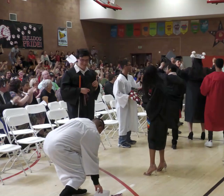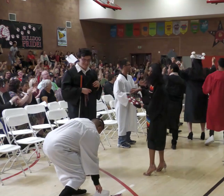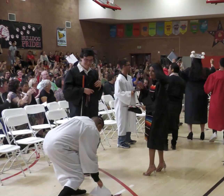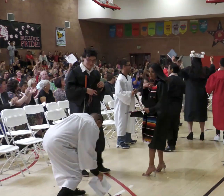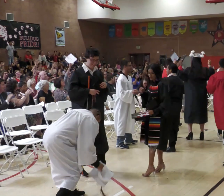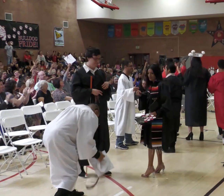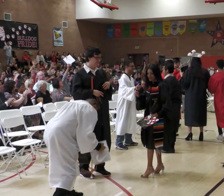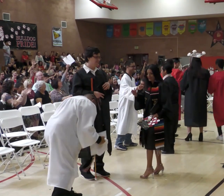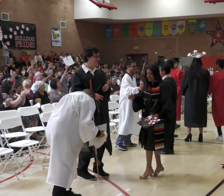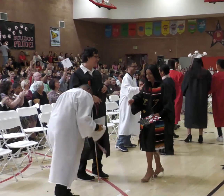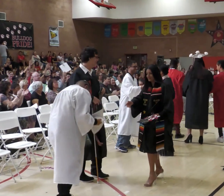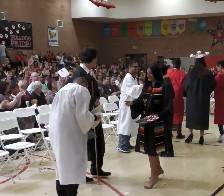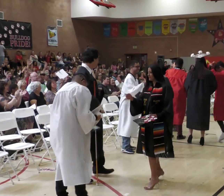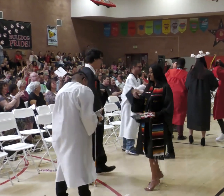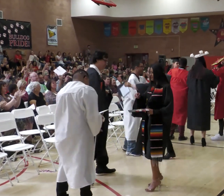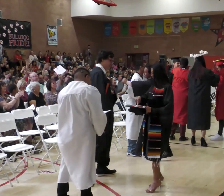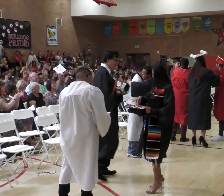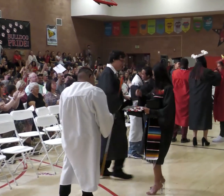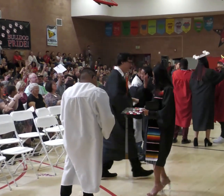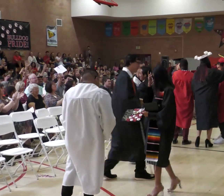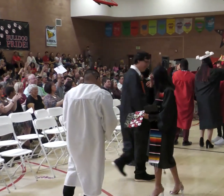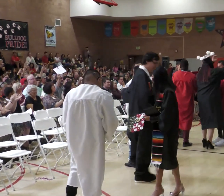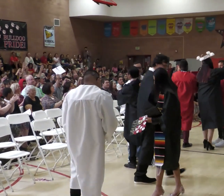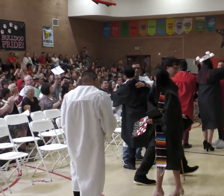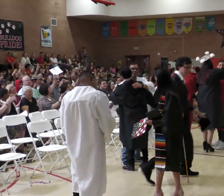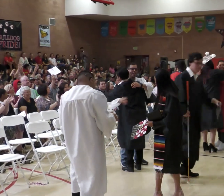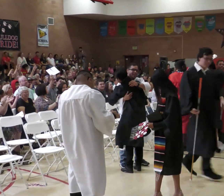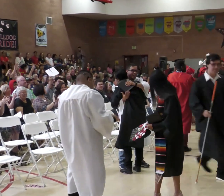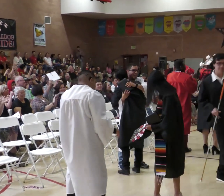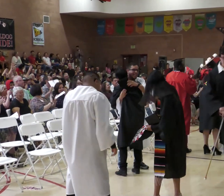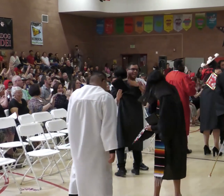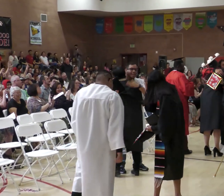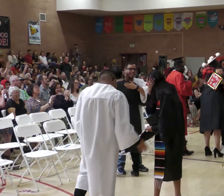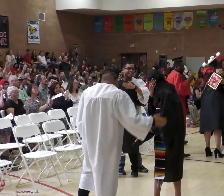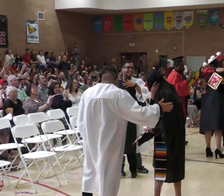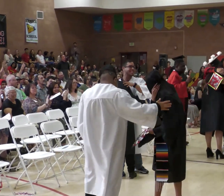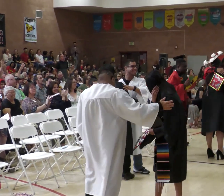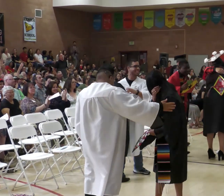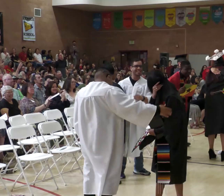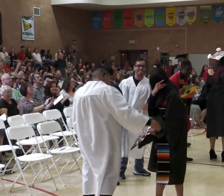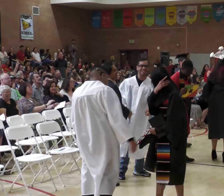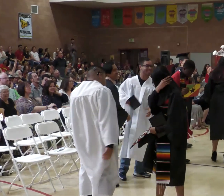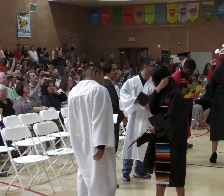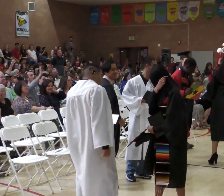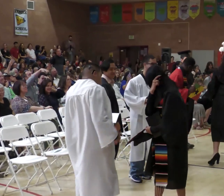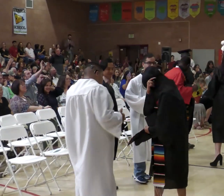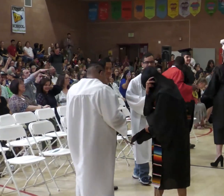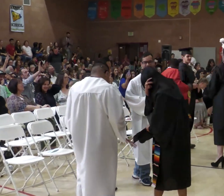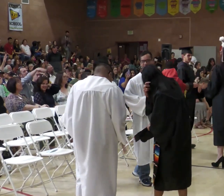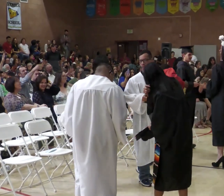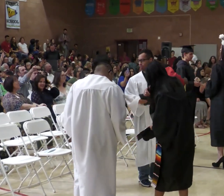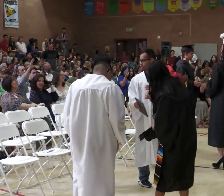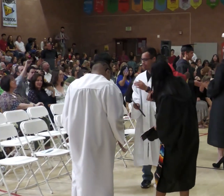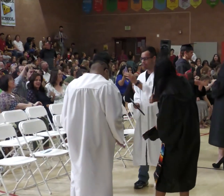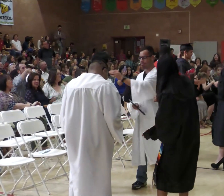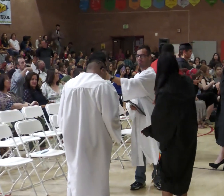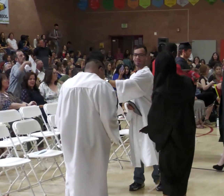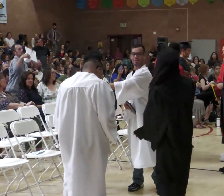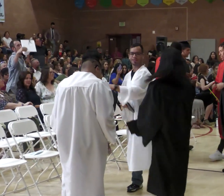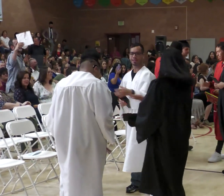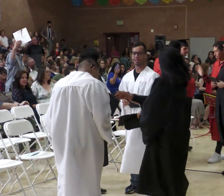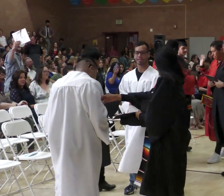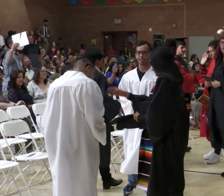air Seniors are dancing Seniors are hugging each other They're celebrating amongst each other